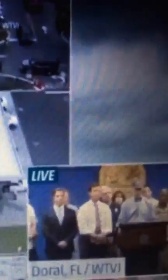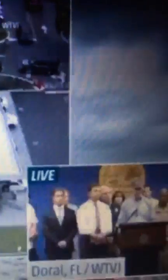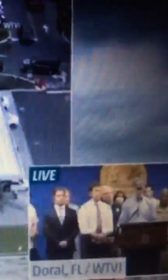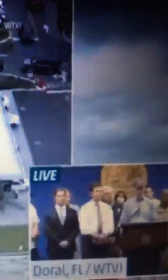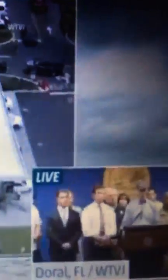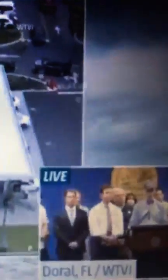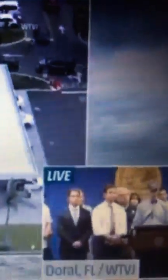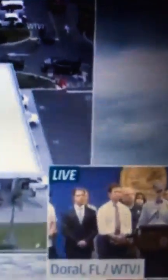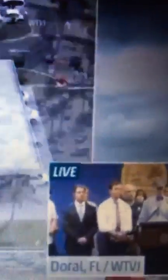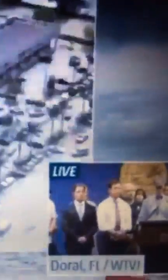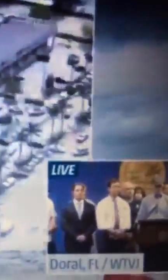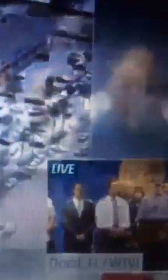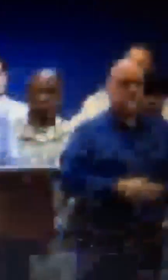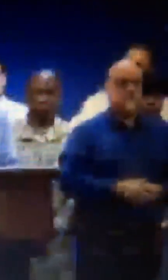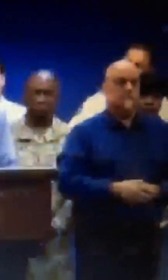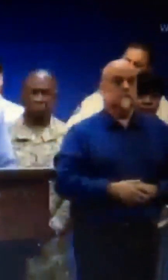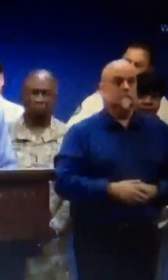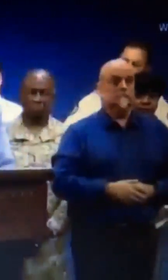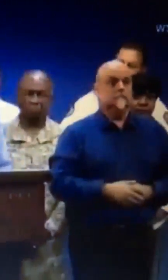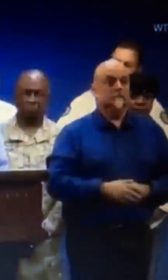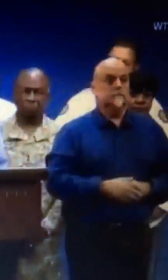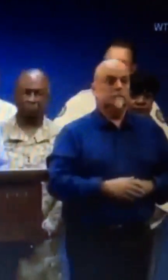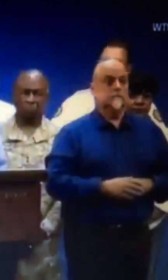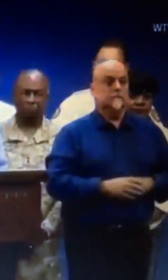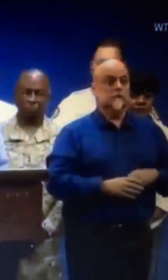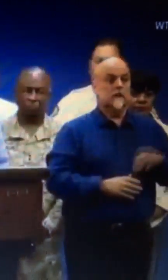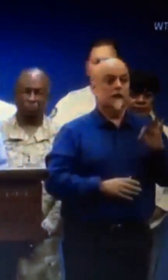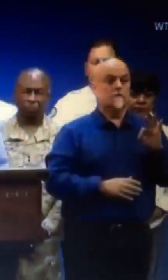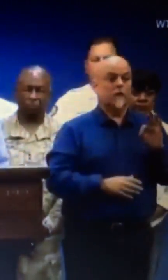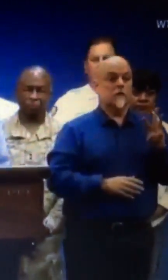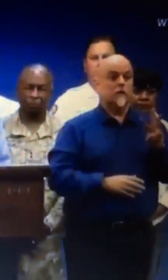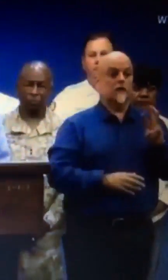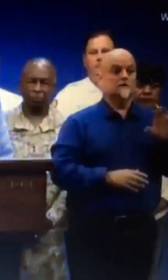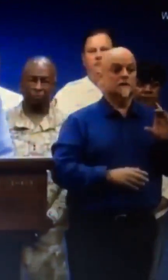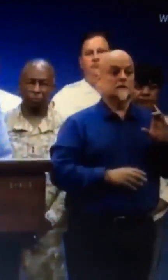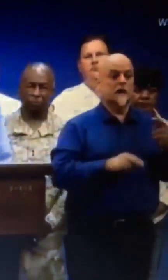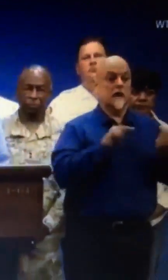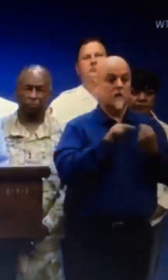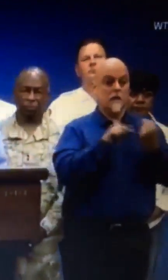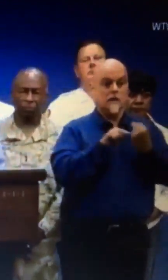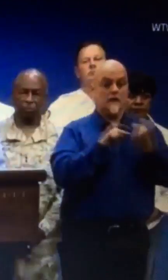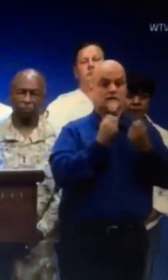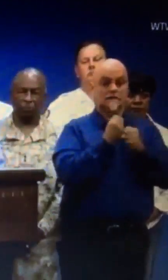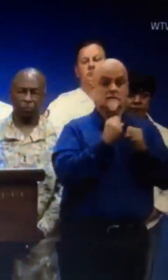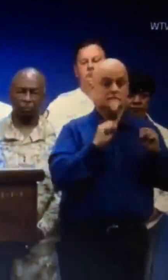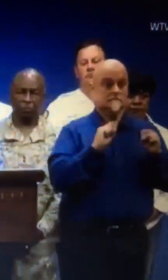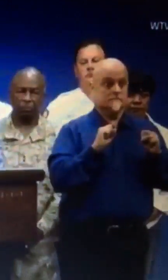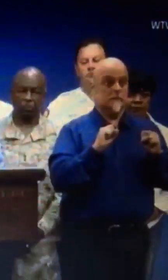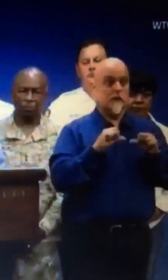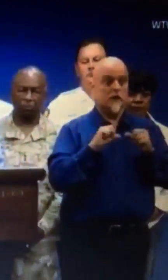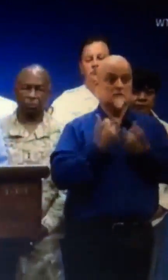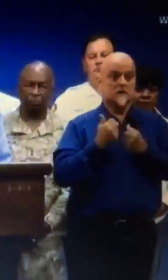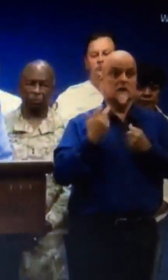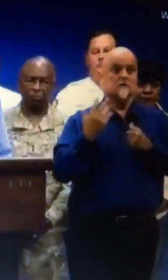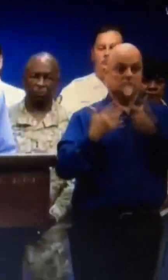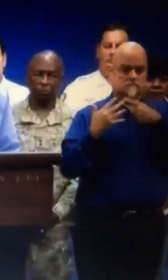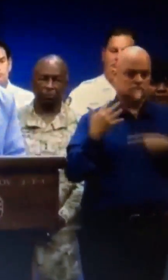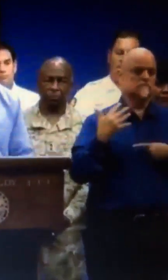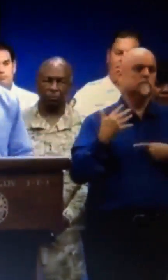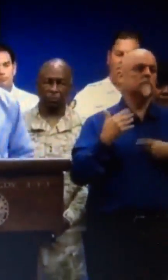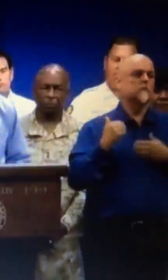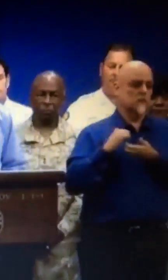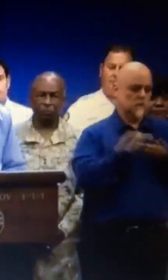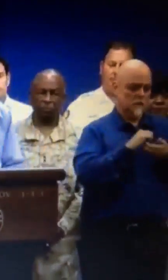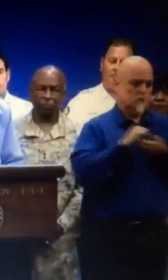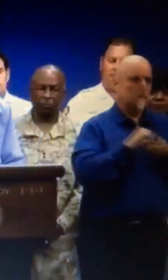Department of Law Enforcement, FWC, the Department of Highway and Safety, and other partnering agencies are identifying resources for deployment